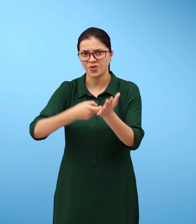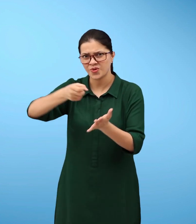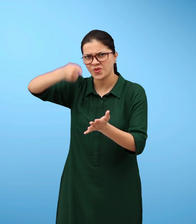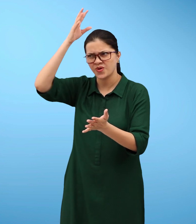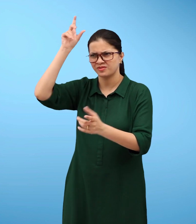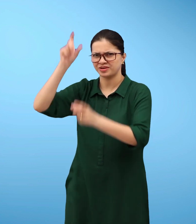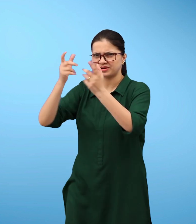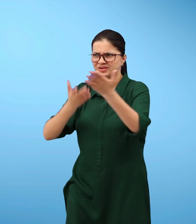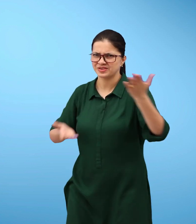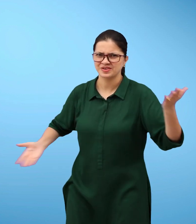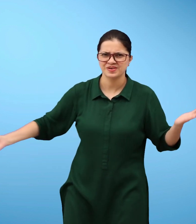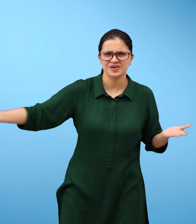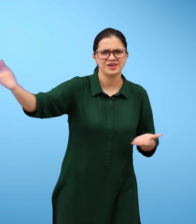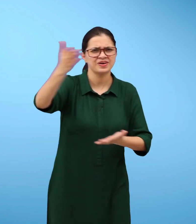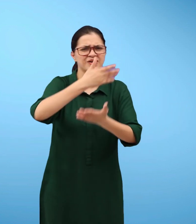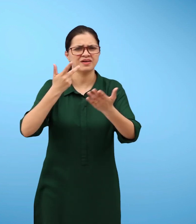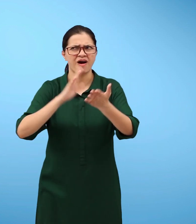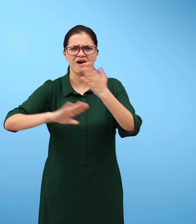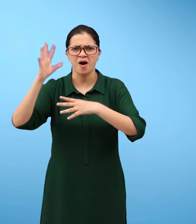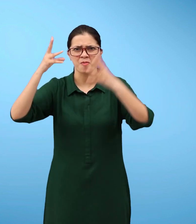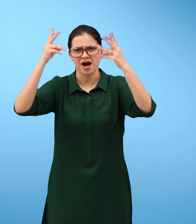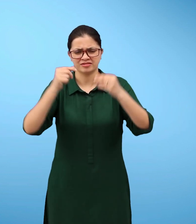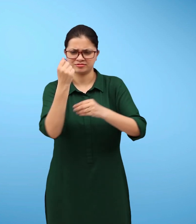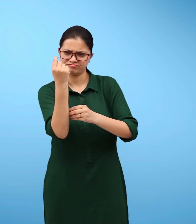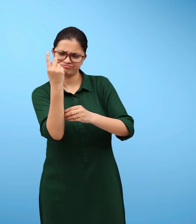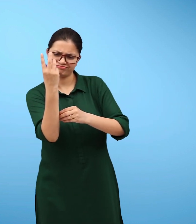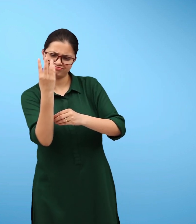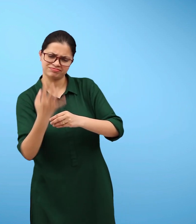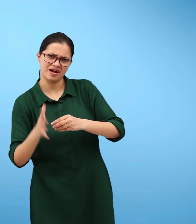The Romans used a system of counting without using zero.